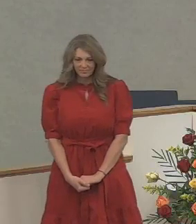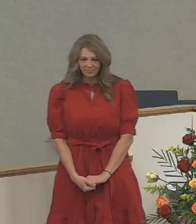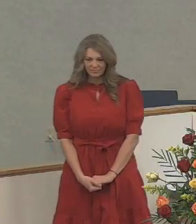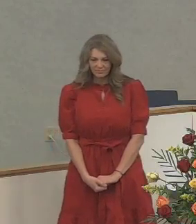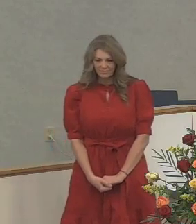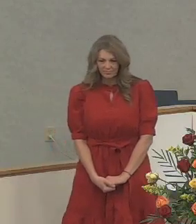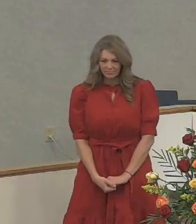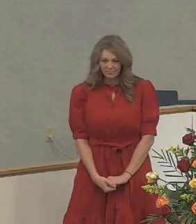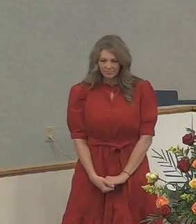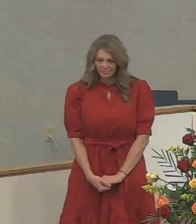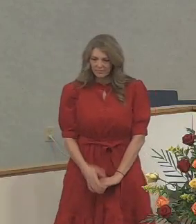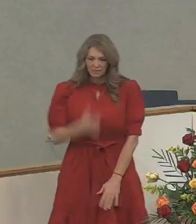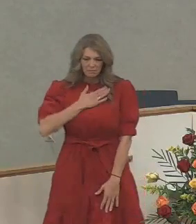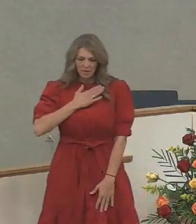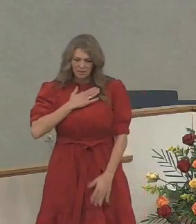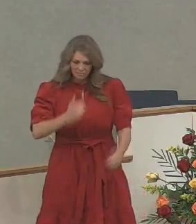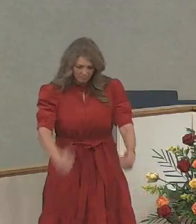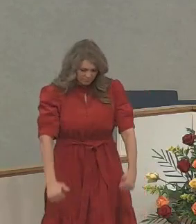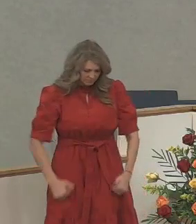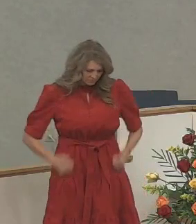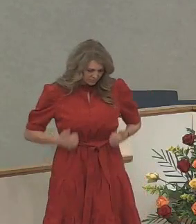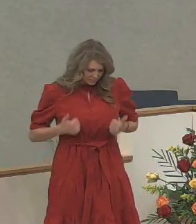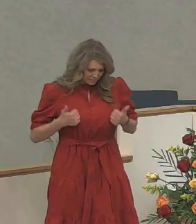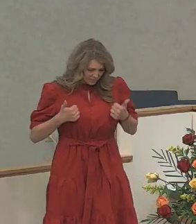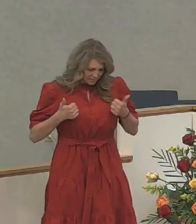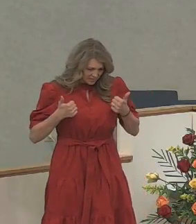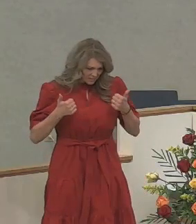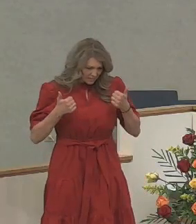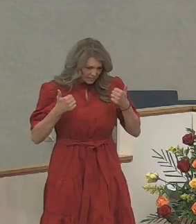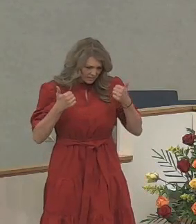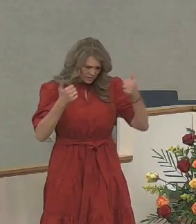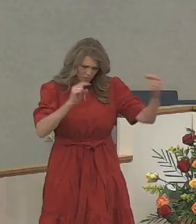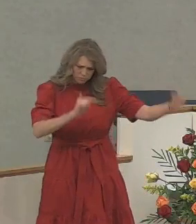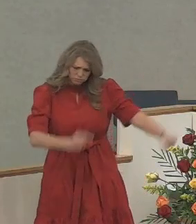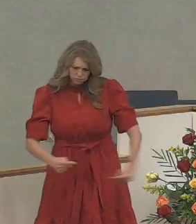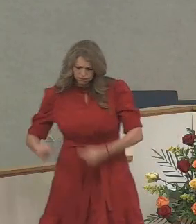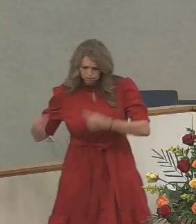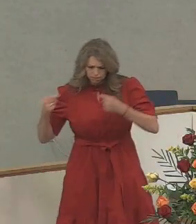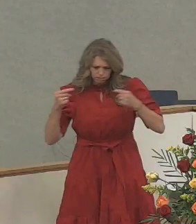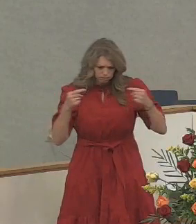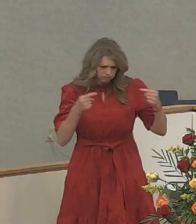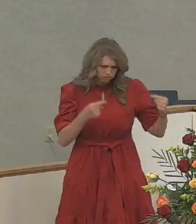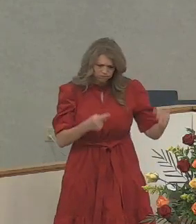Twas a life filled with aimless